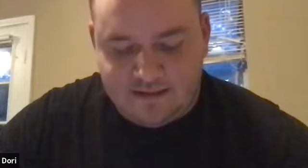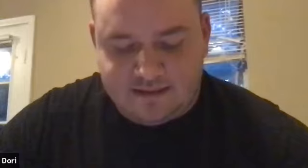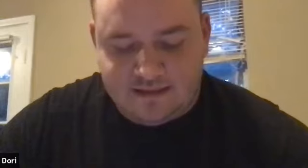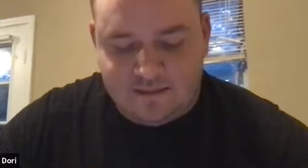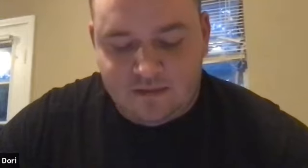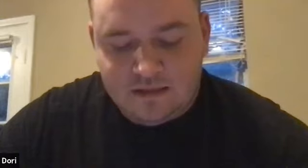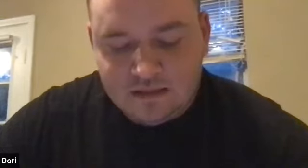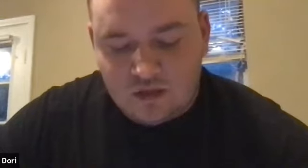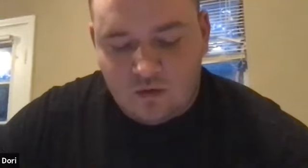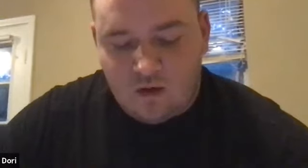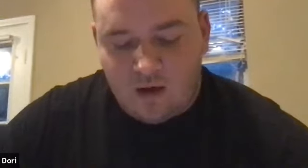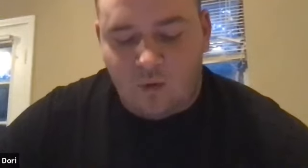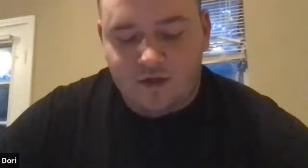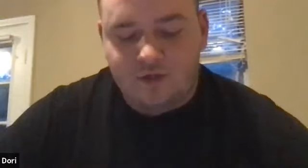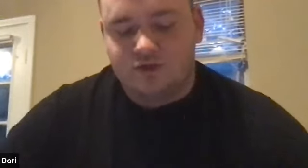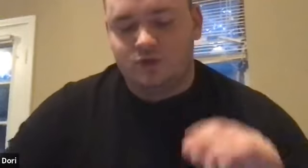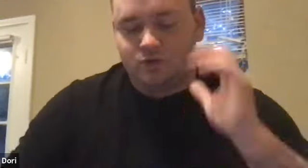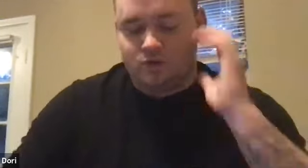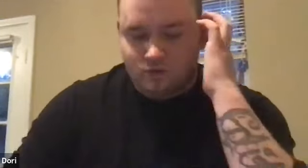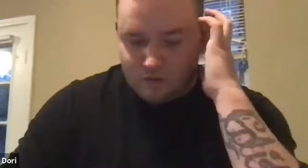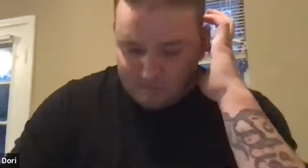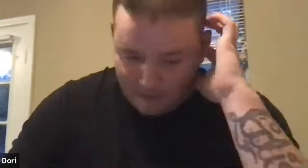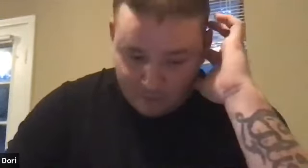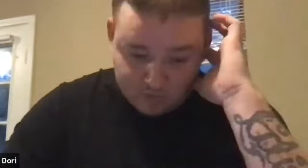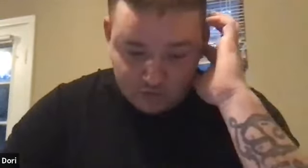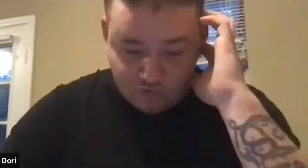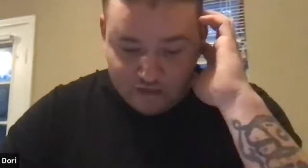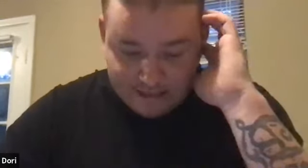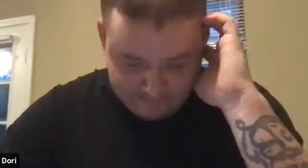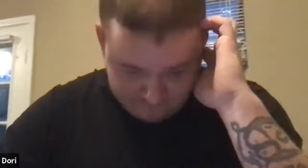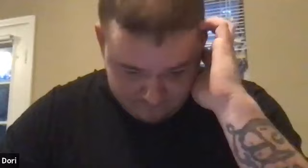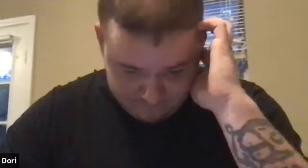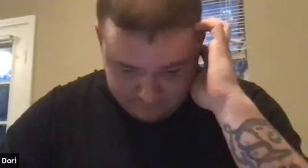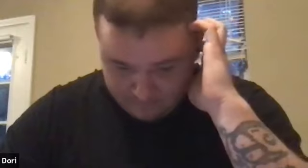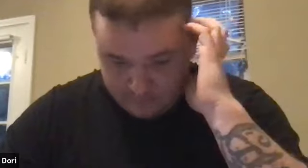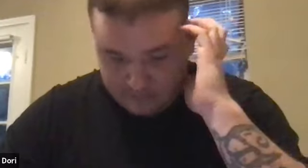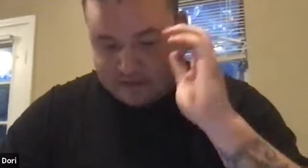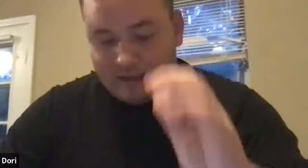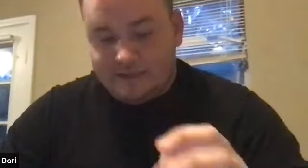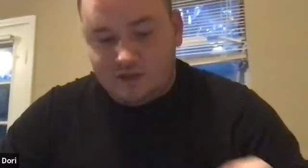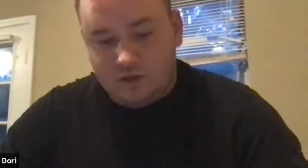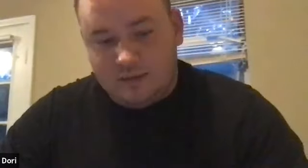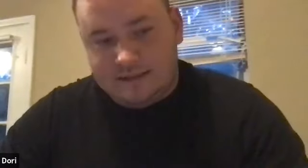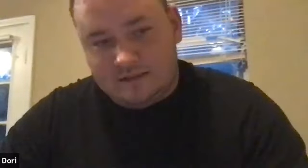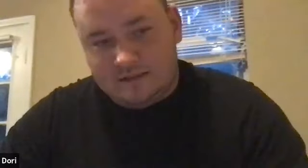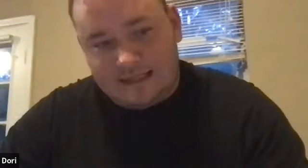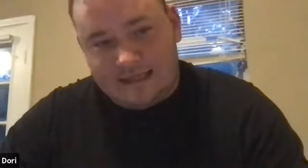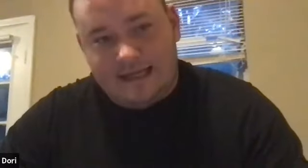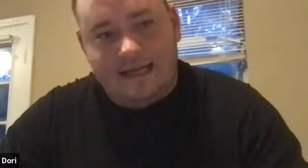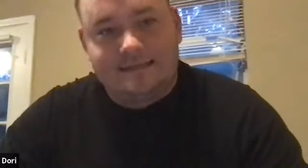to sign it. So I want you to, I'm going to read it so I can show you what it sounds like in